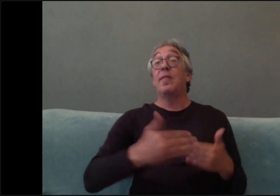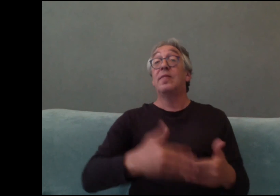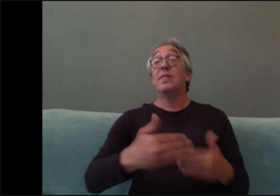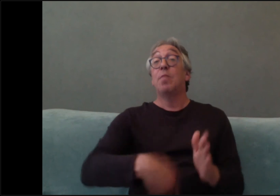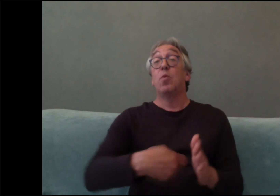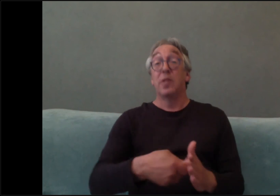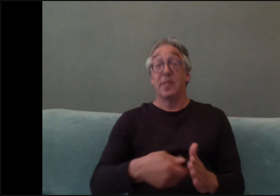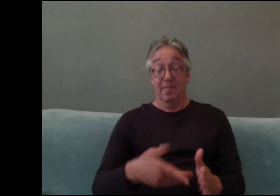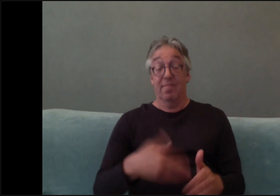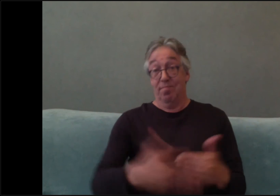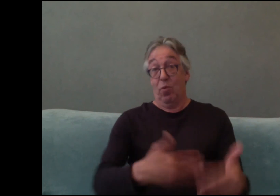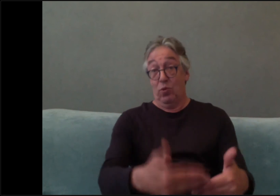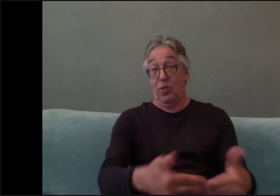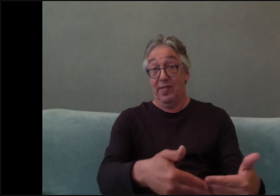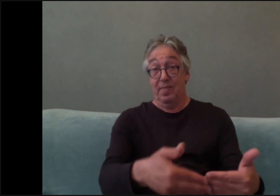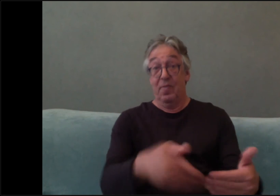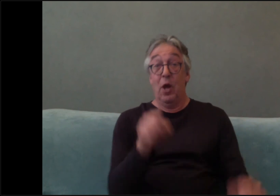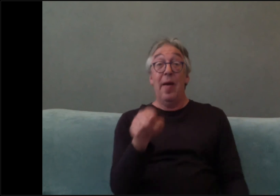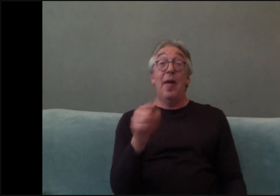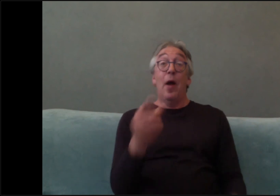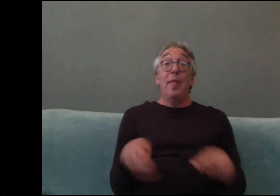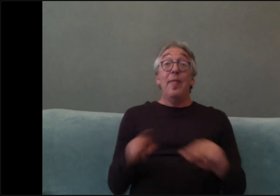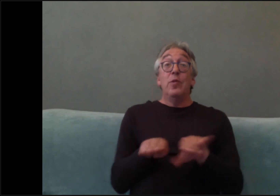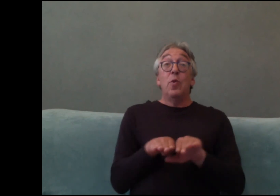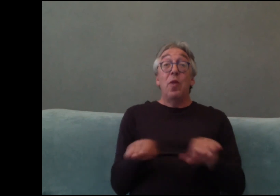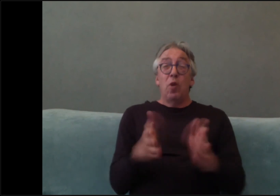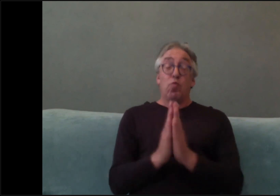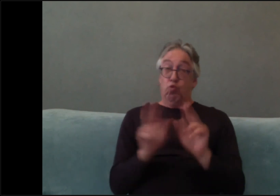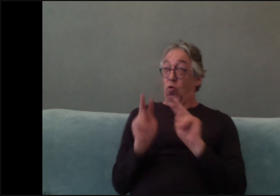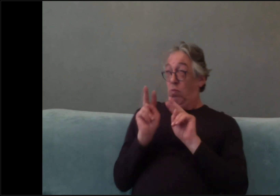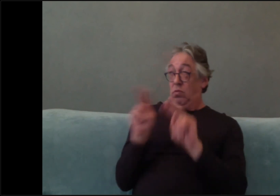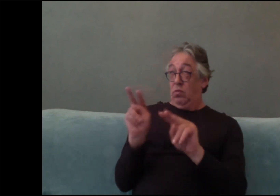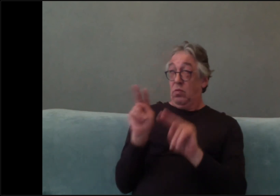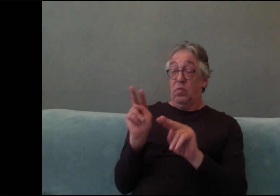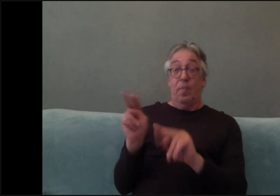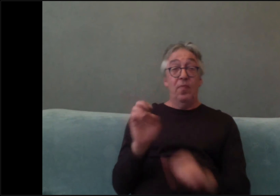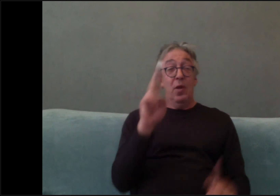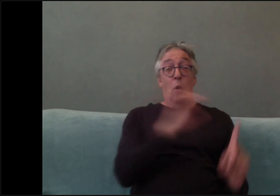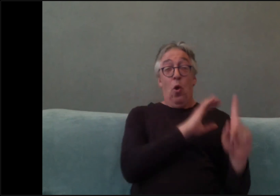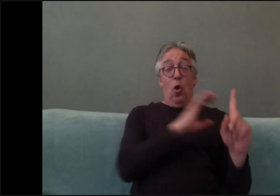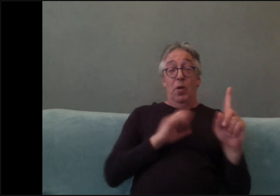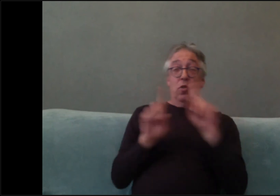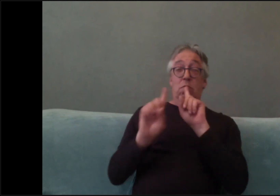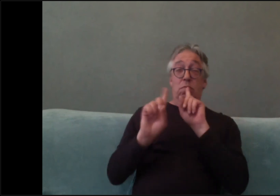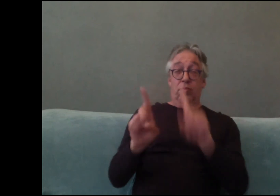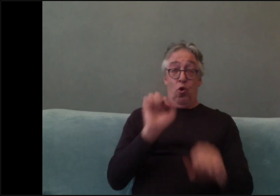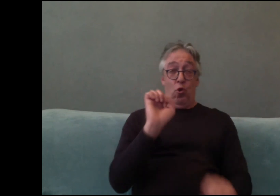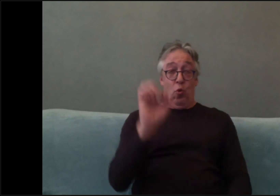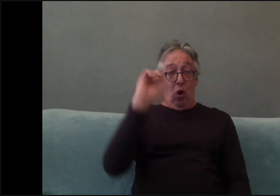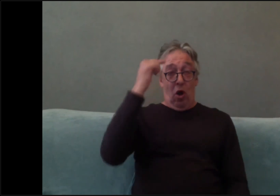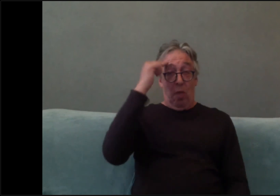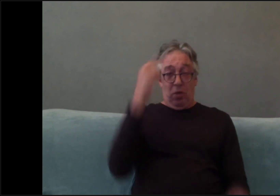national reform programs and the country-specific recommendations. And finally, I also want to give